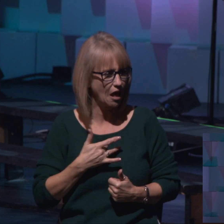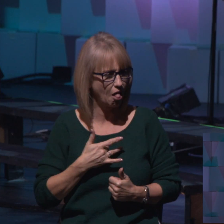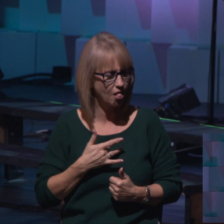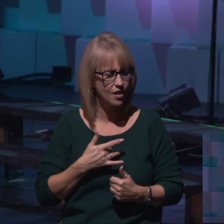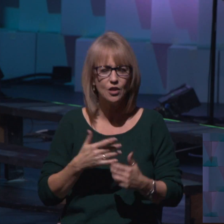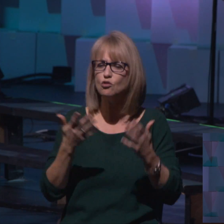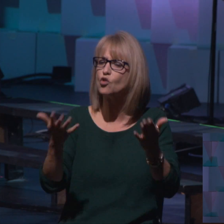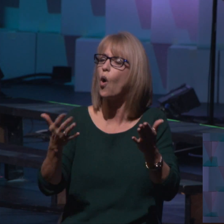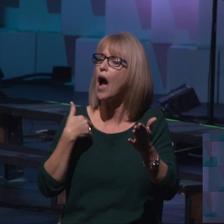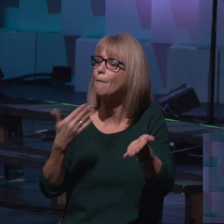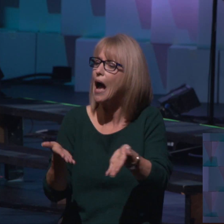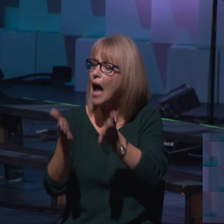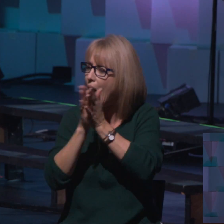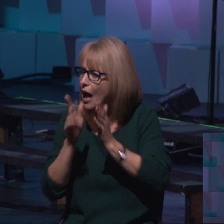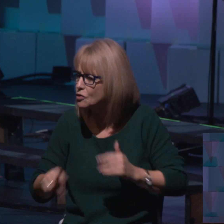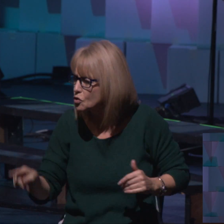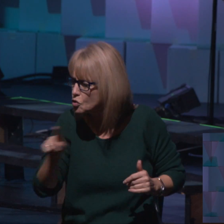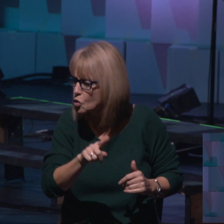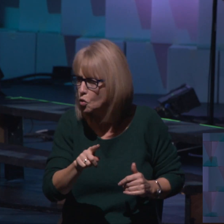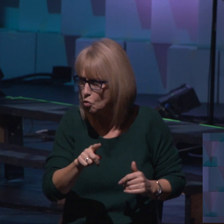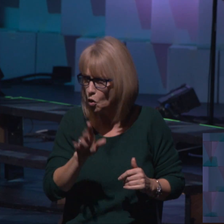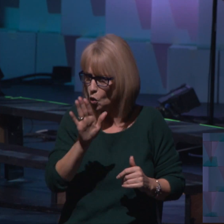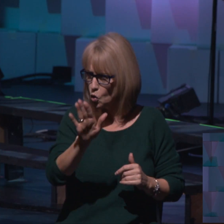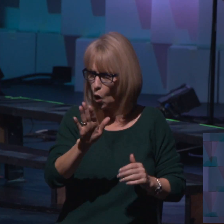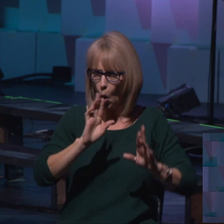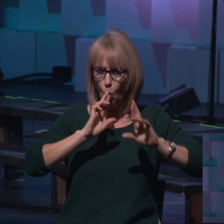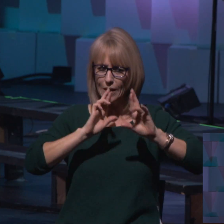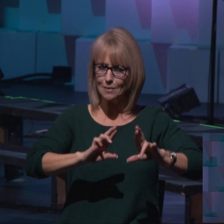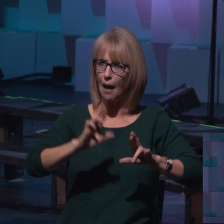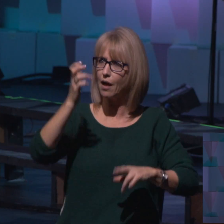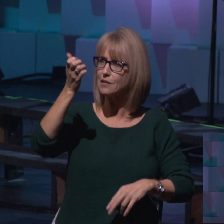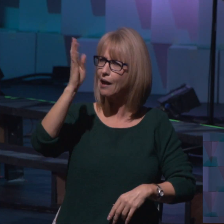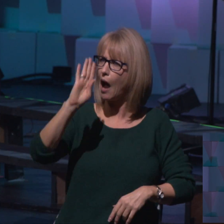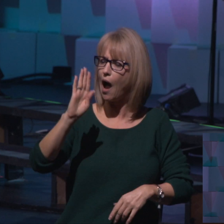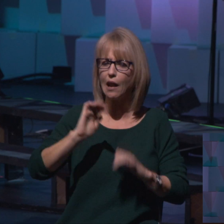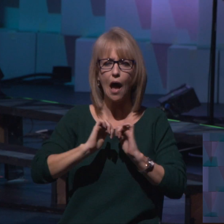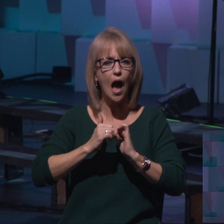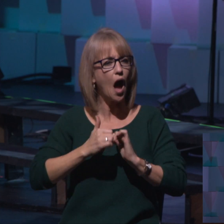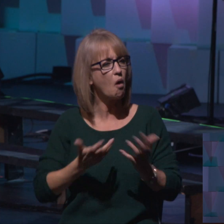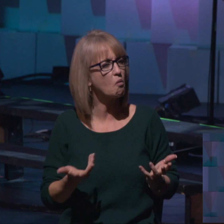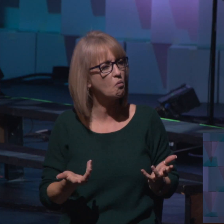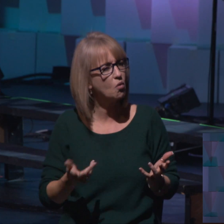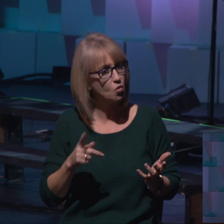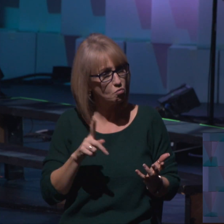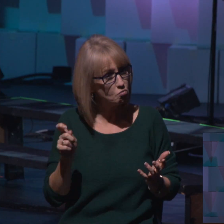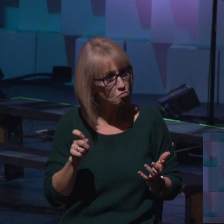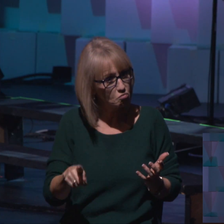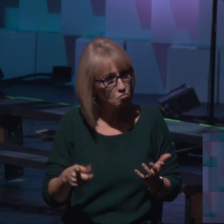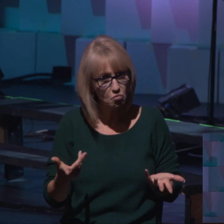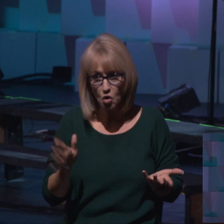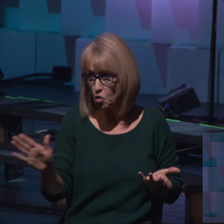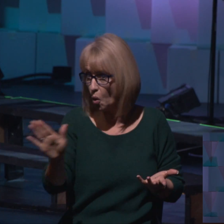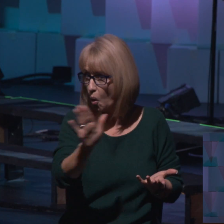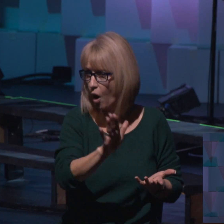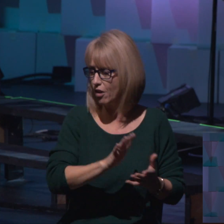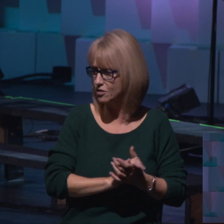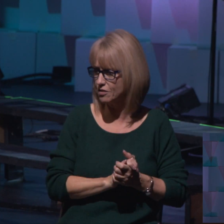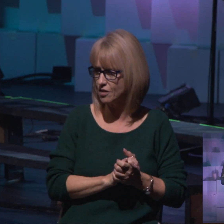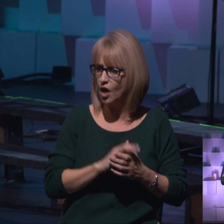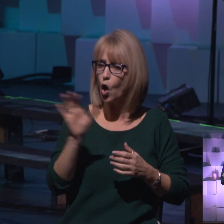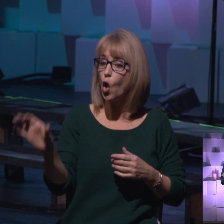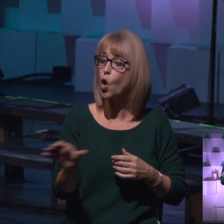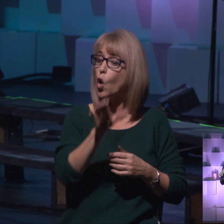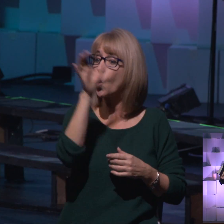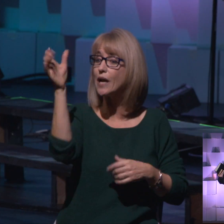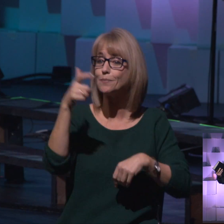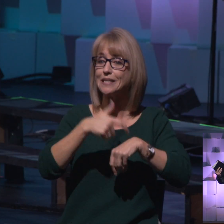respond with what God is doing in our life? And certainly at the time of Christmas. And one of those right off the bat is looking at Christmas, we recognize God's